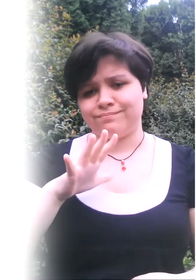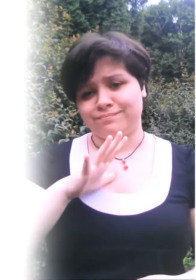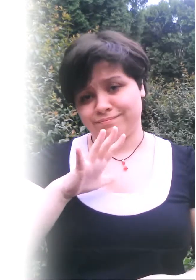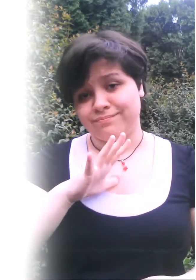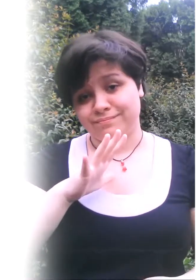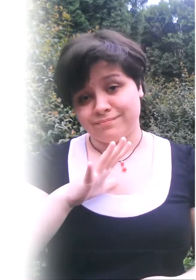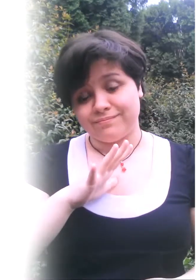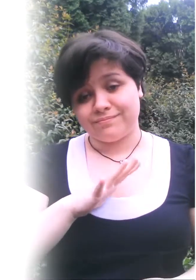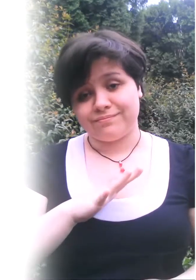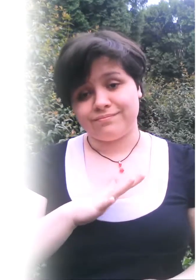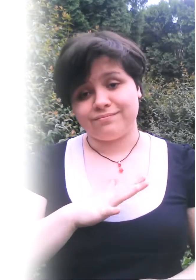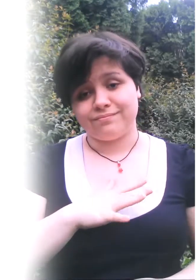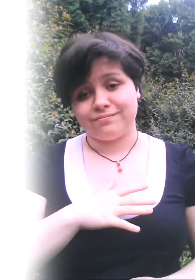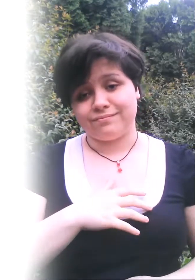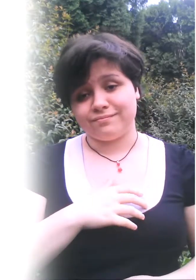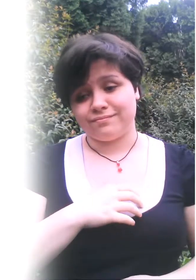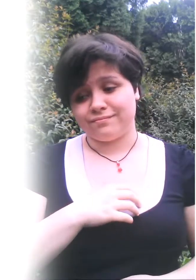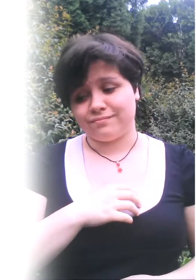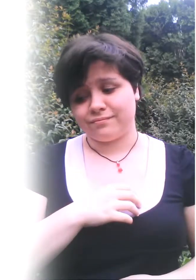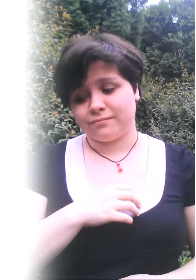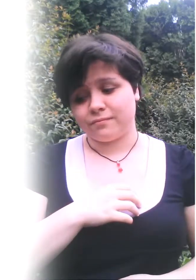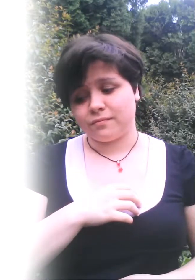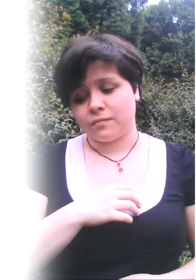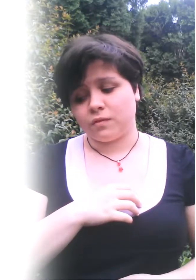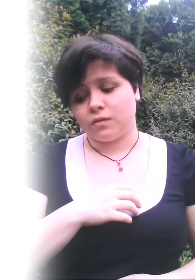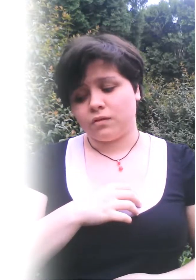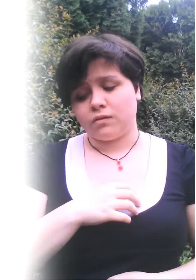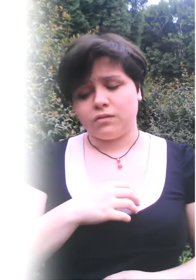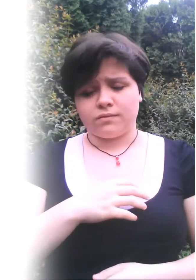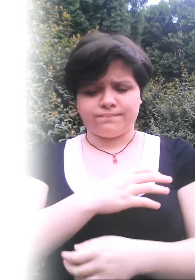and I'm being good,